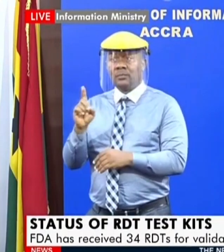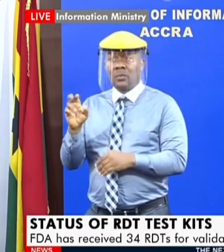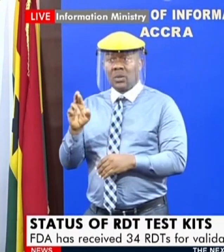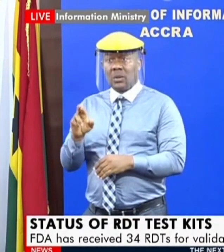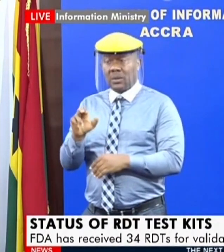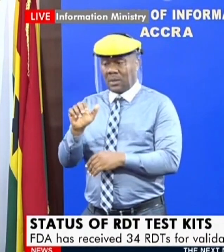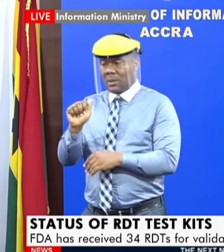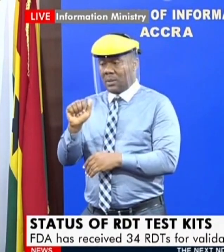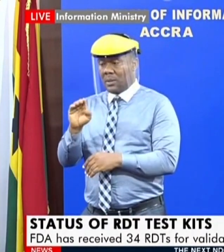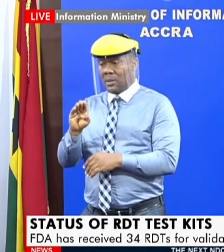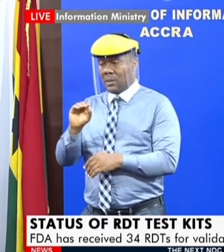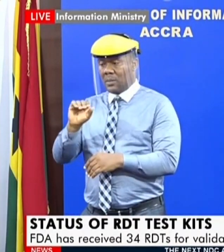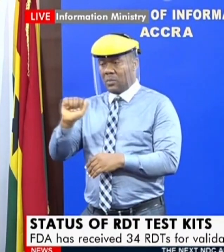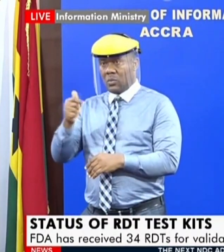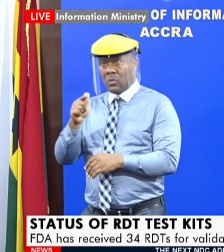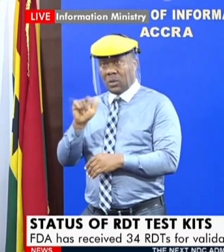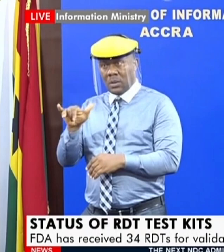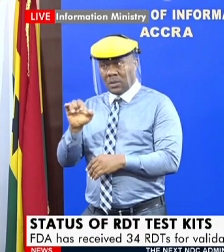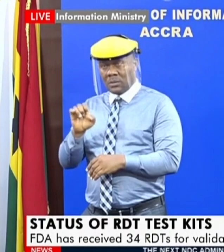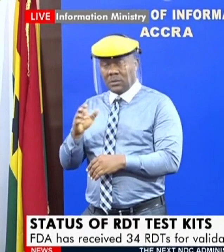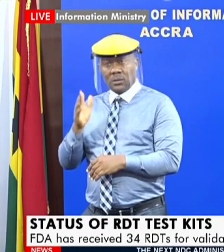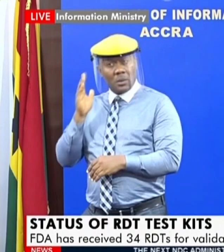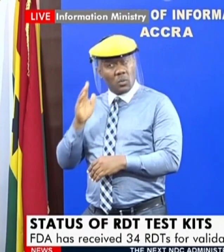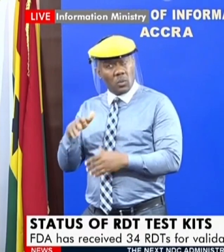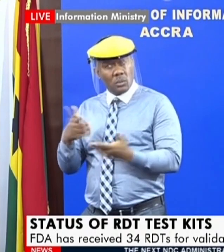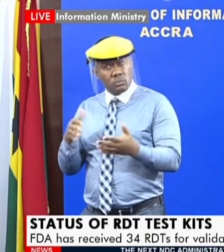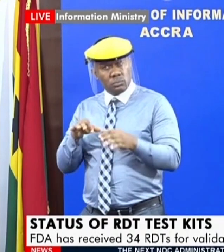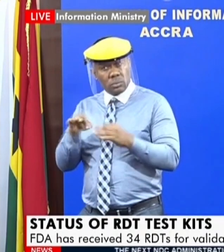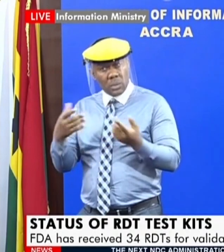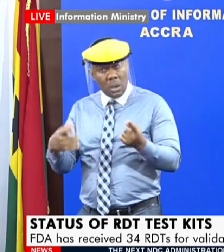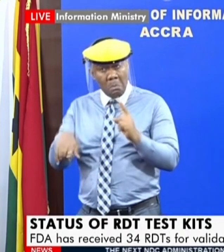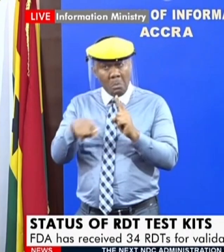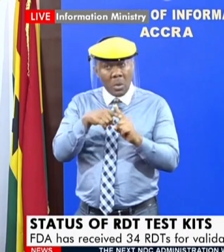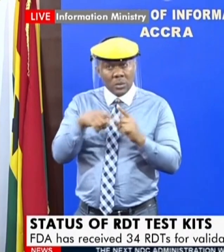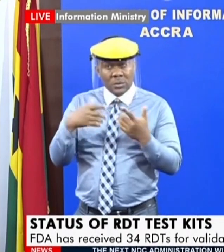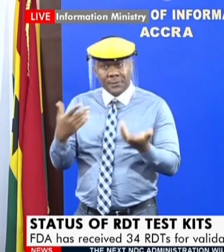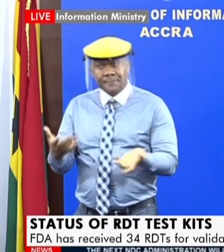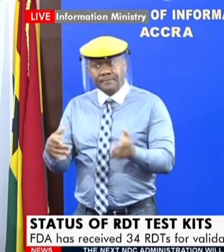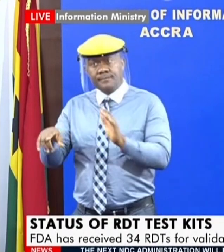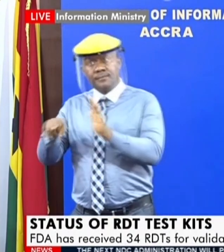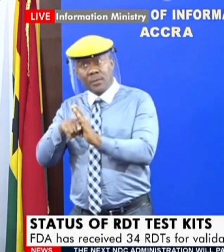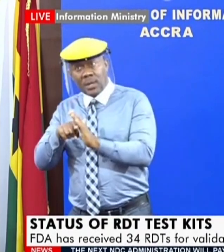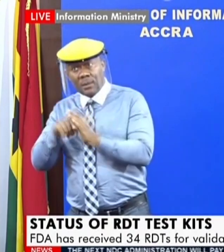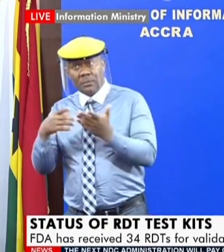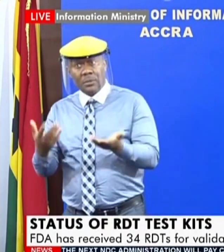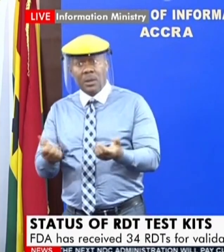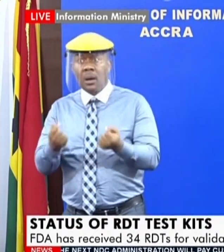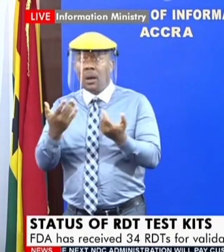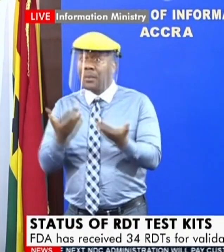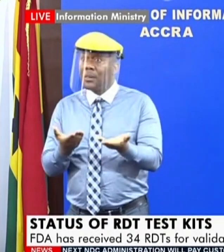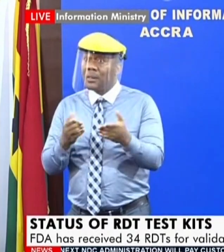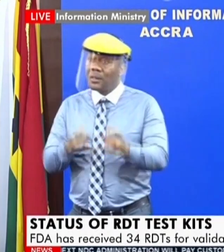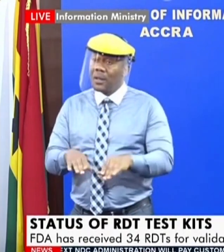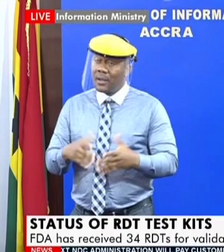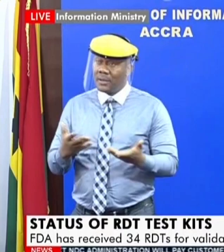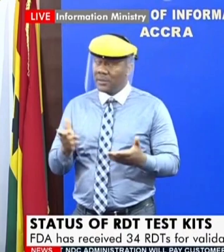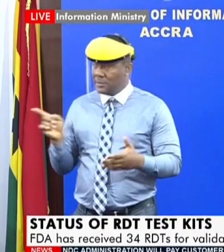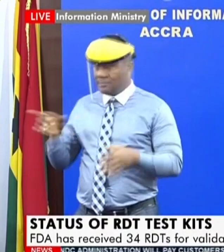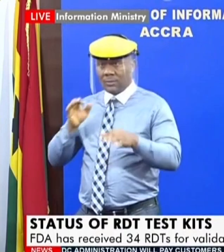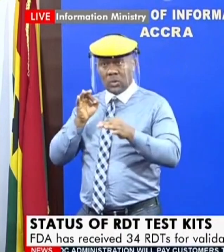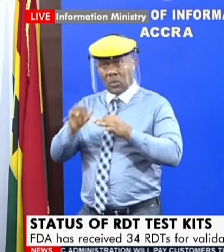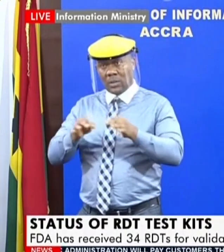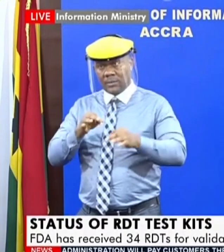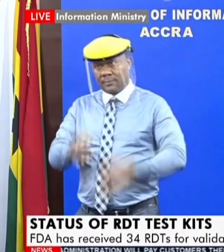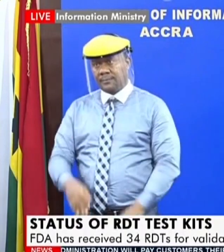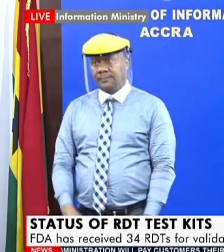on the Ghana Health Service brief, the status of our active cases, and the case management report that follows from there. Welcome,